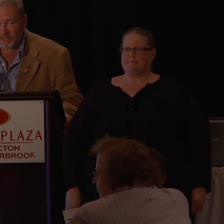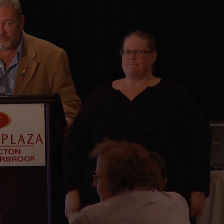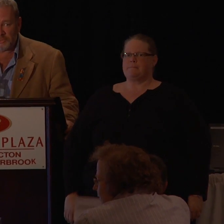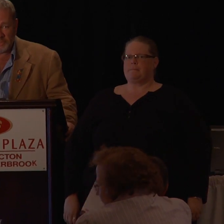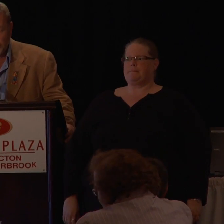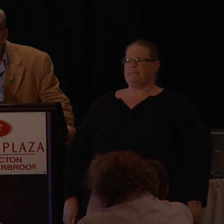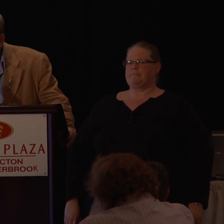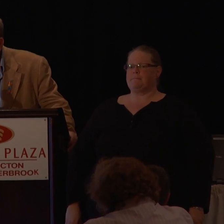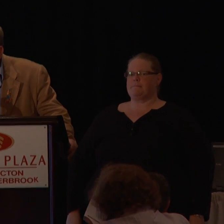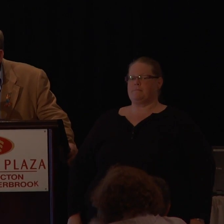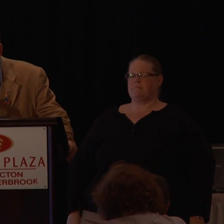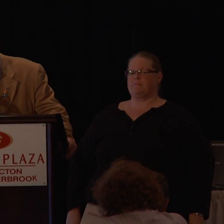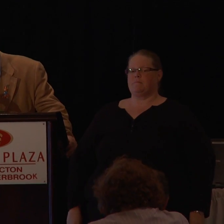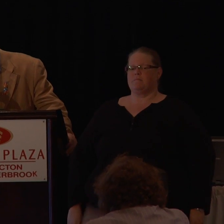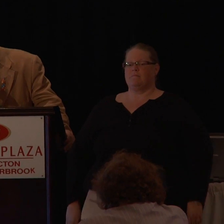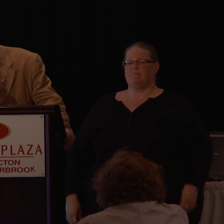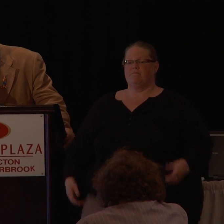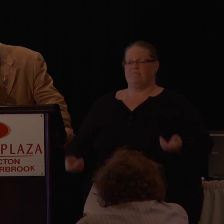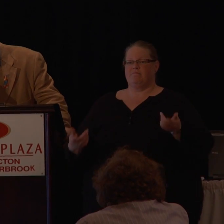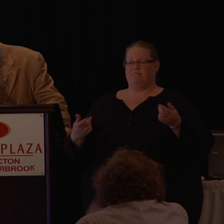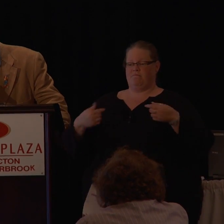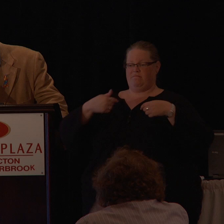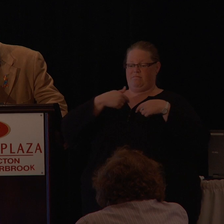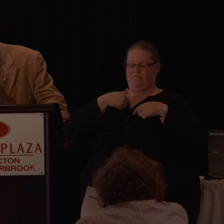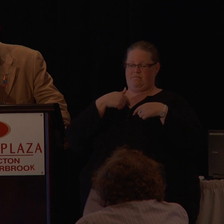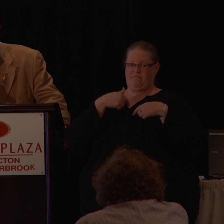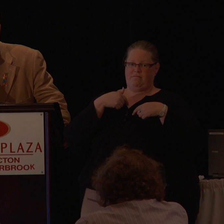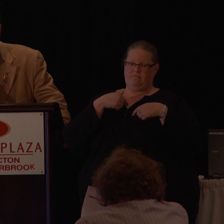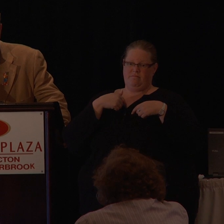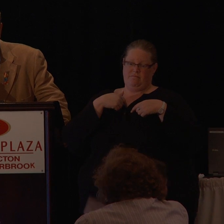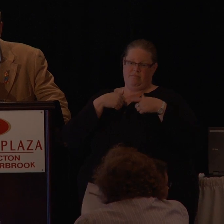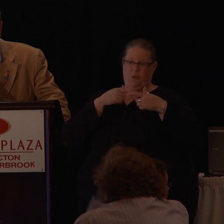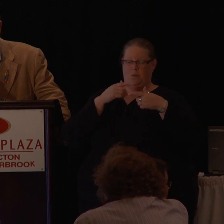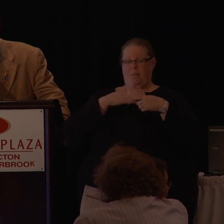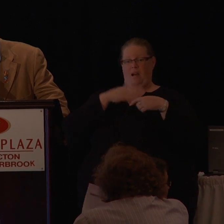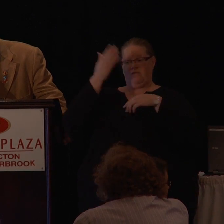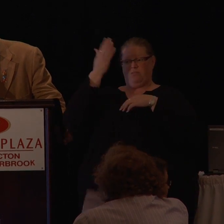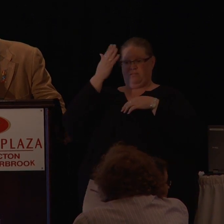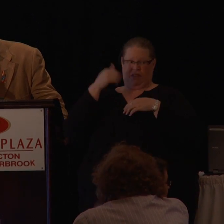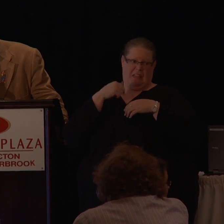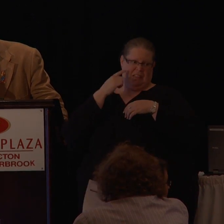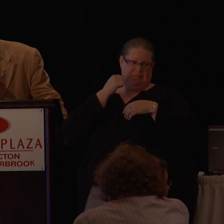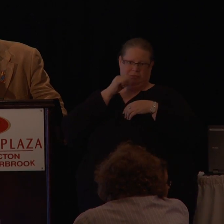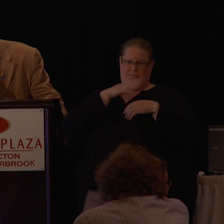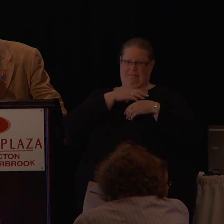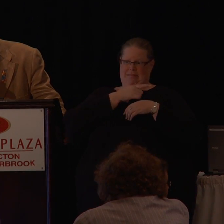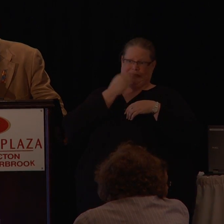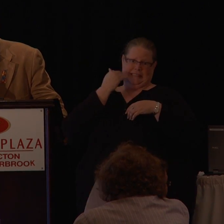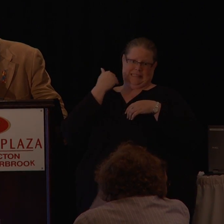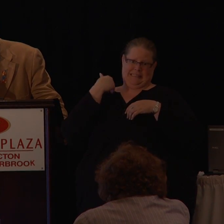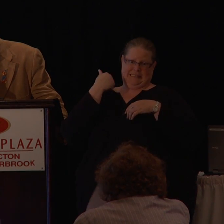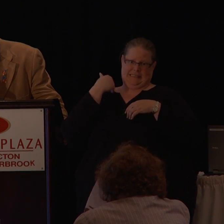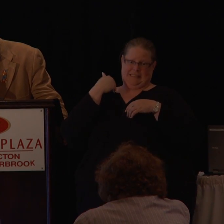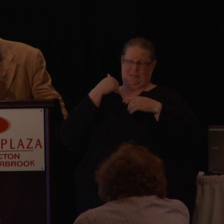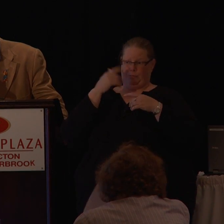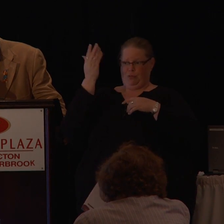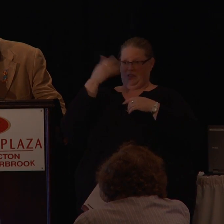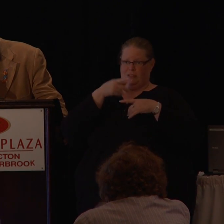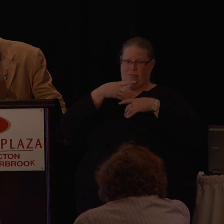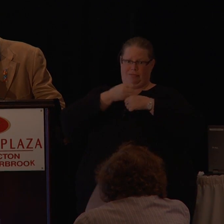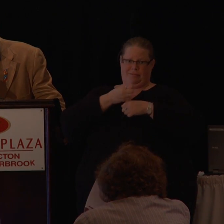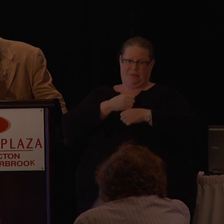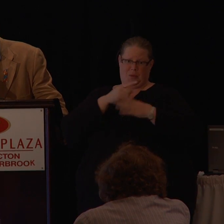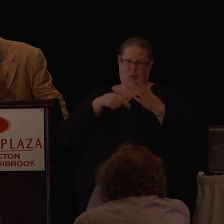What I have to say was just summarized quite aptly, and there are many people in this room who've heard me say it more than